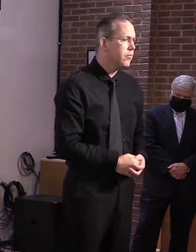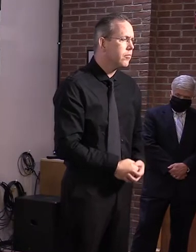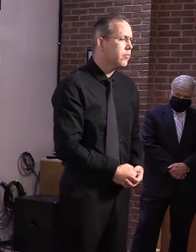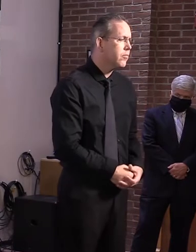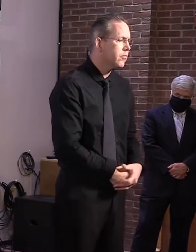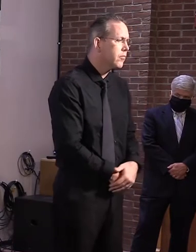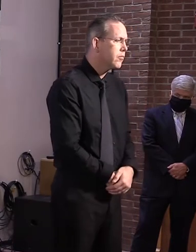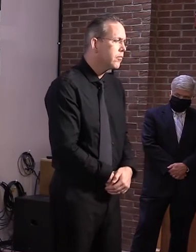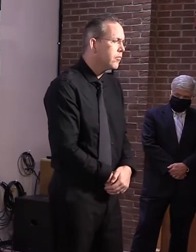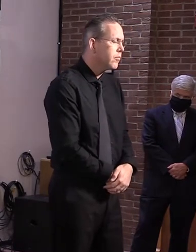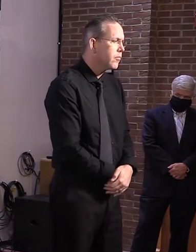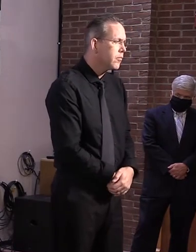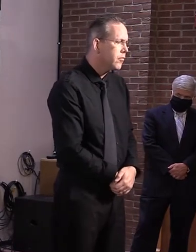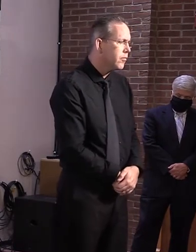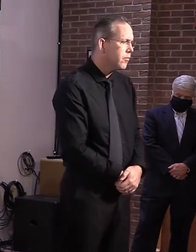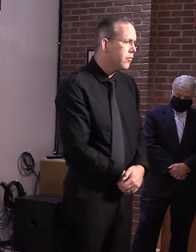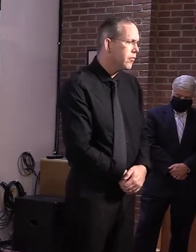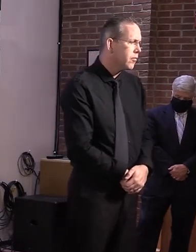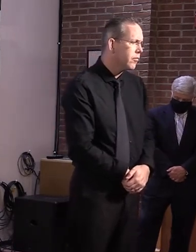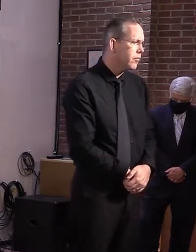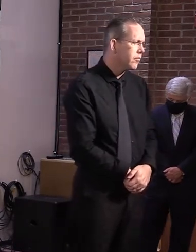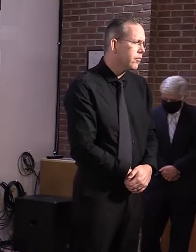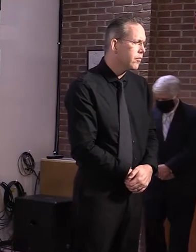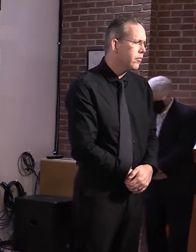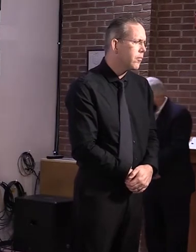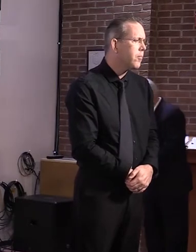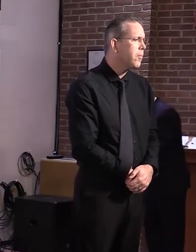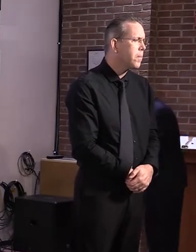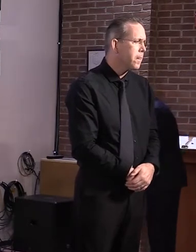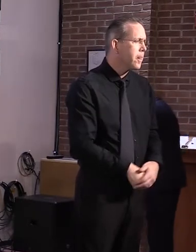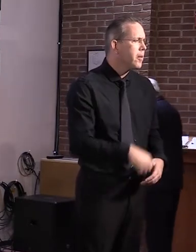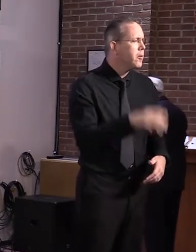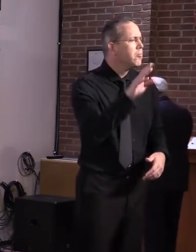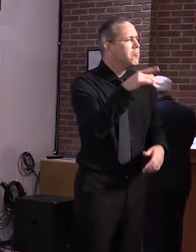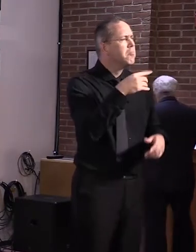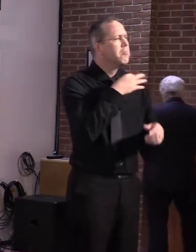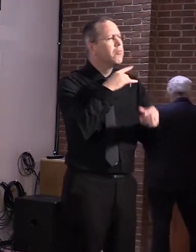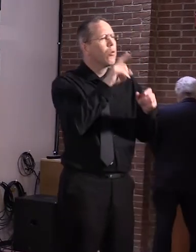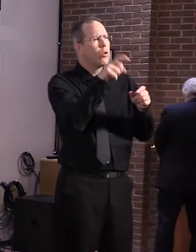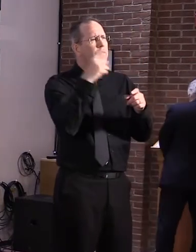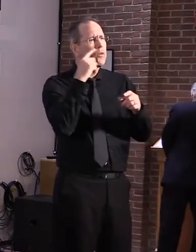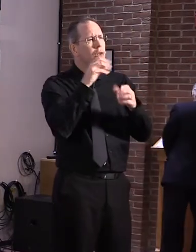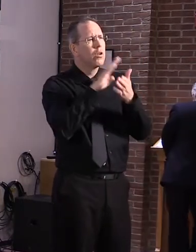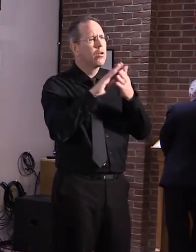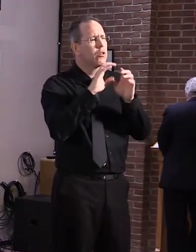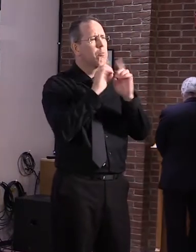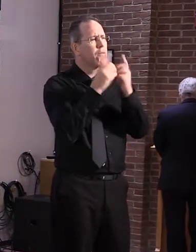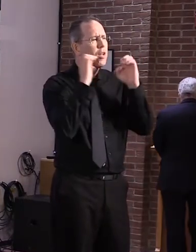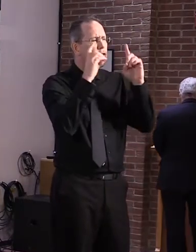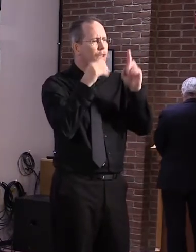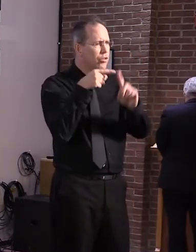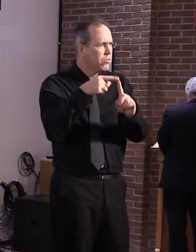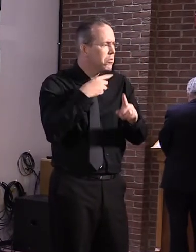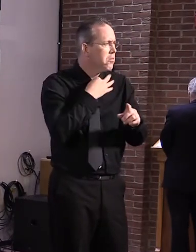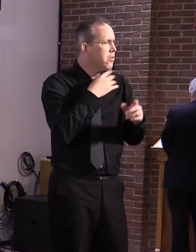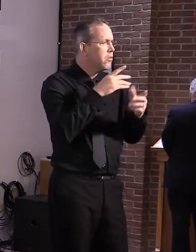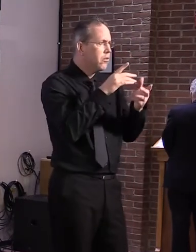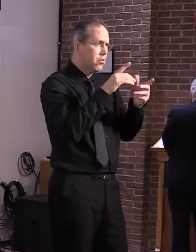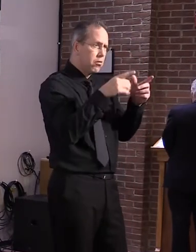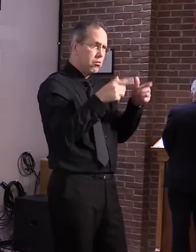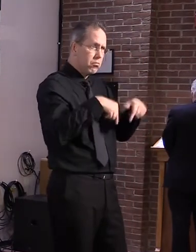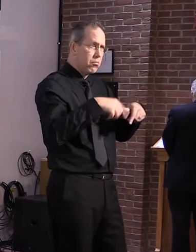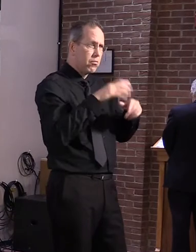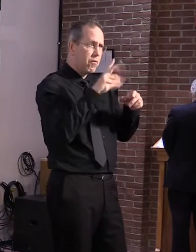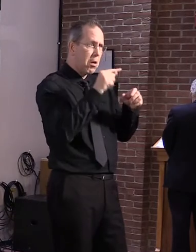other institutions were doing in other states? I'm sort of wondering how these compare, because a lot of students are now in the position